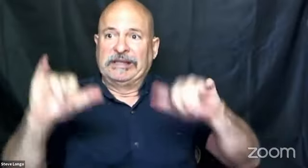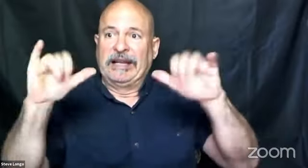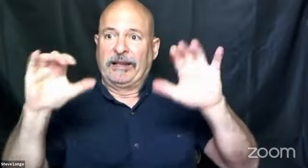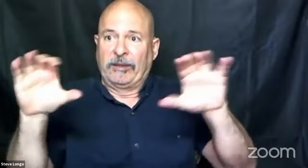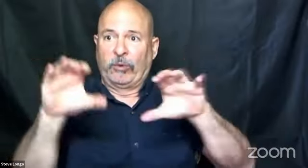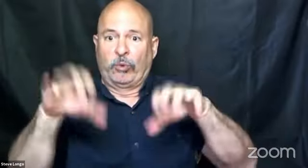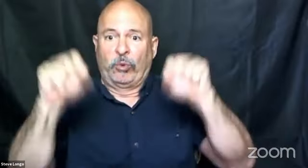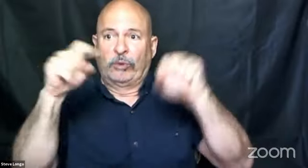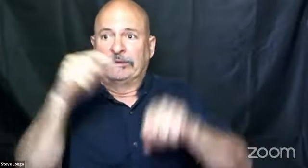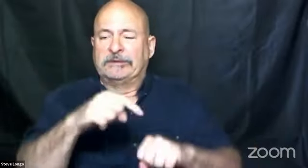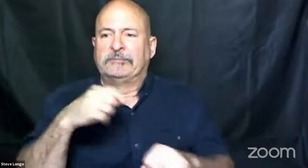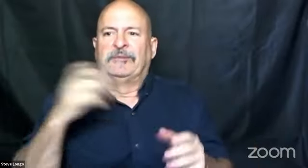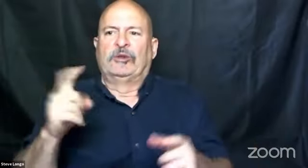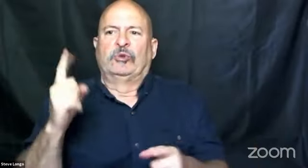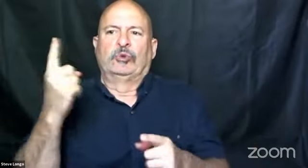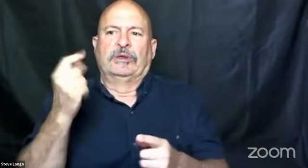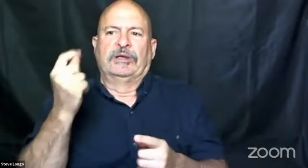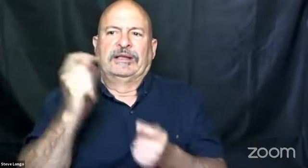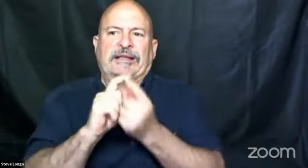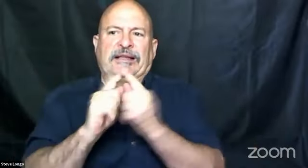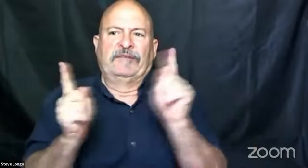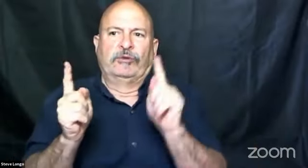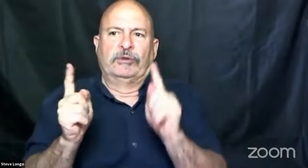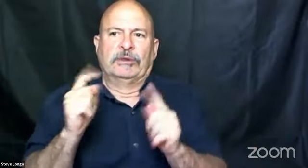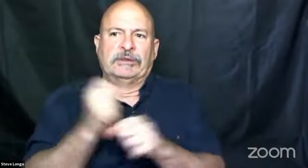same? And so I think that's just a conversation to be had.